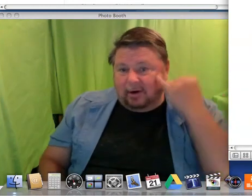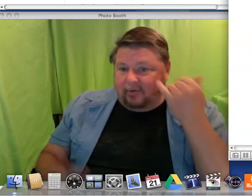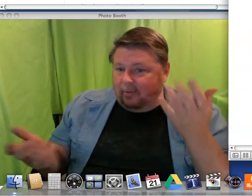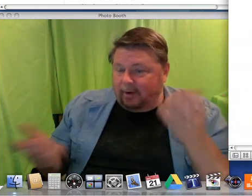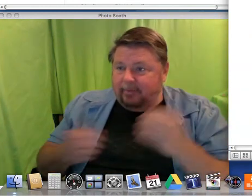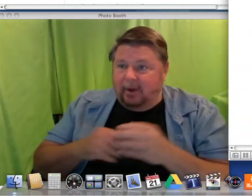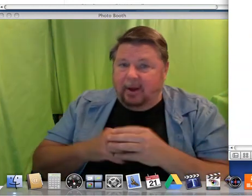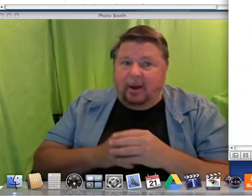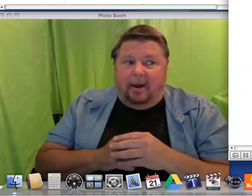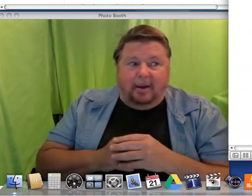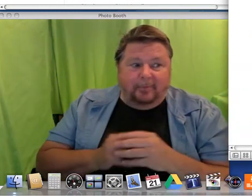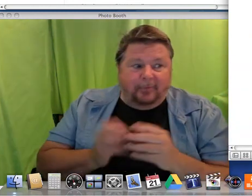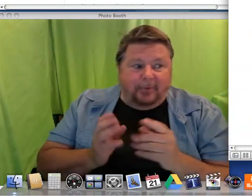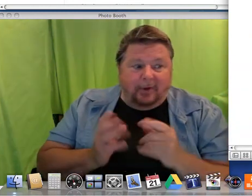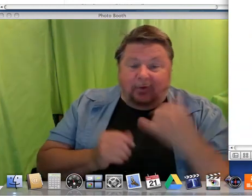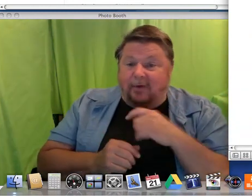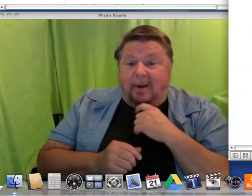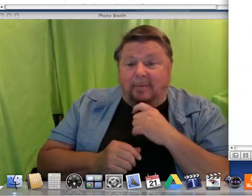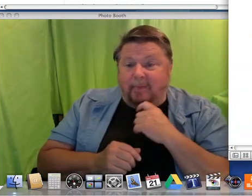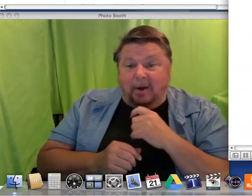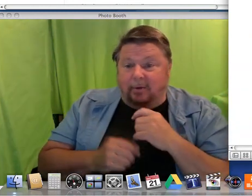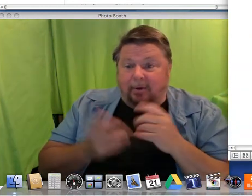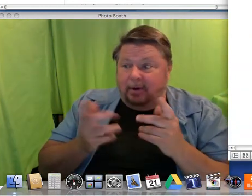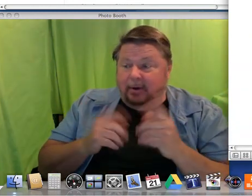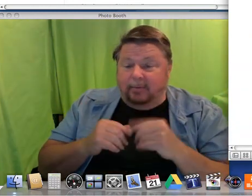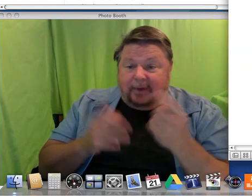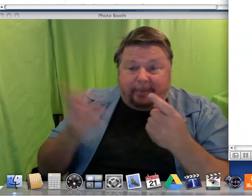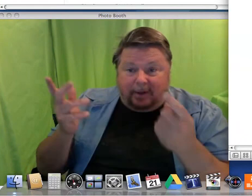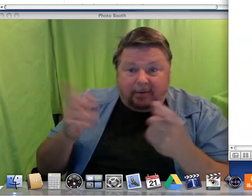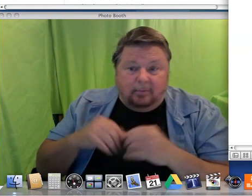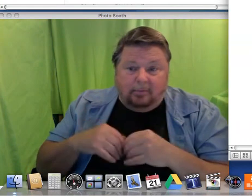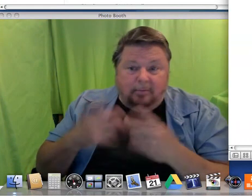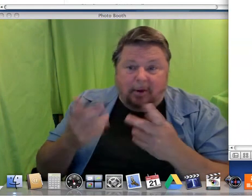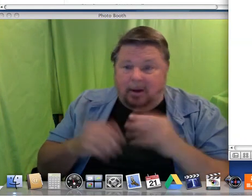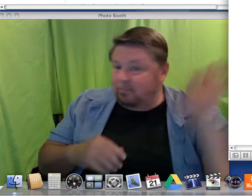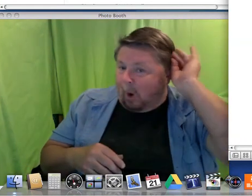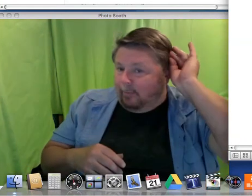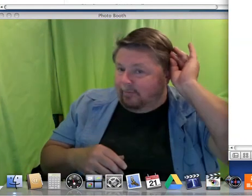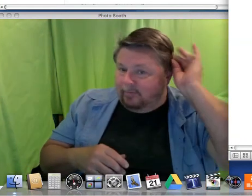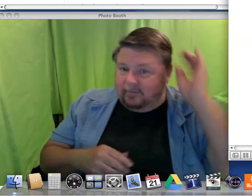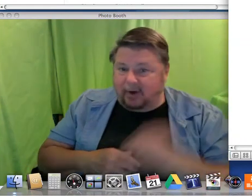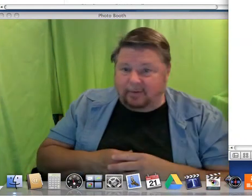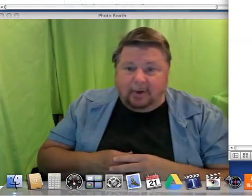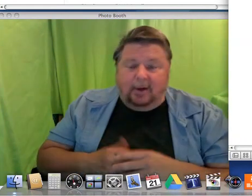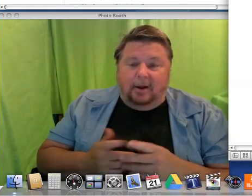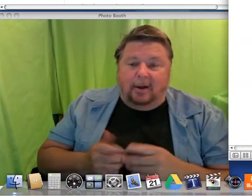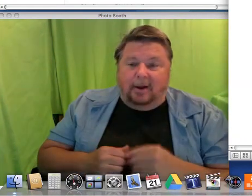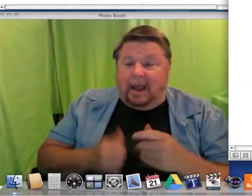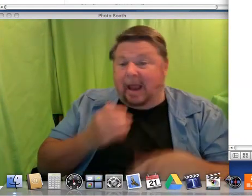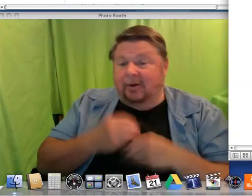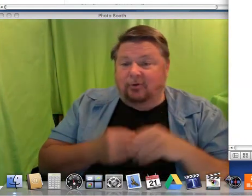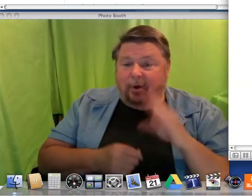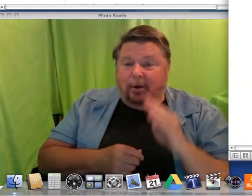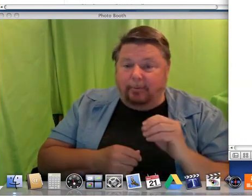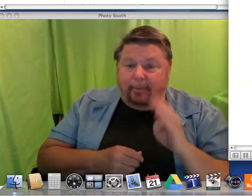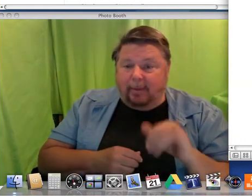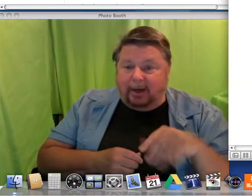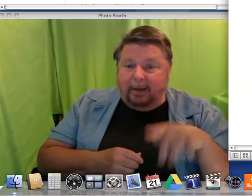if they want. You have a metal something, right?